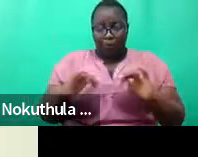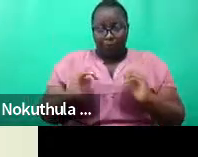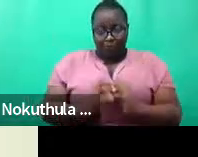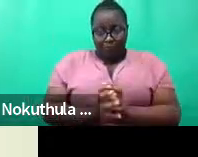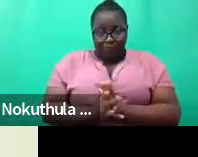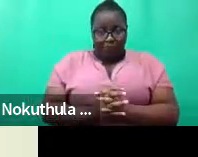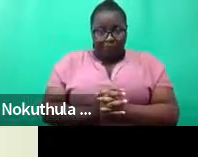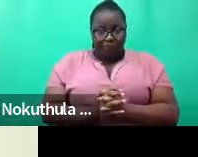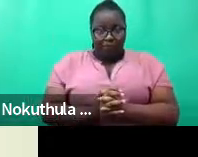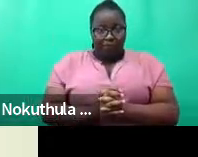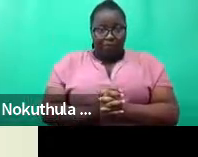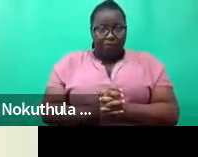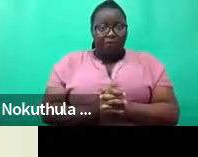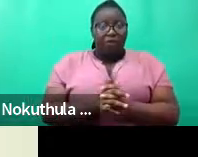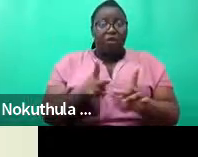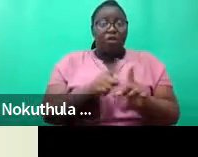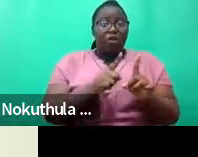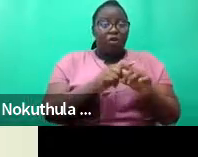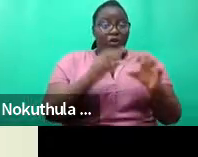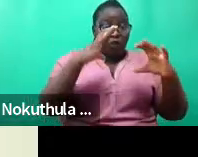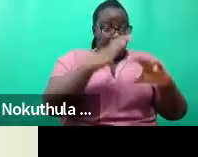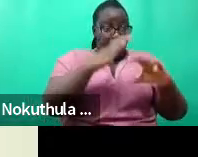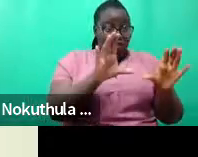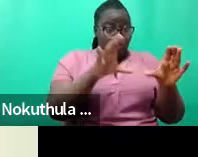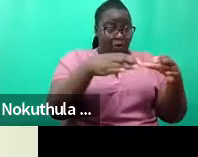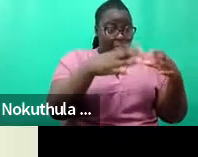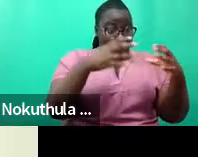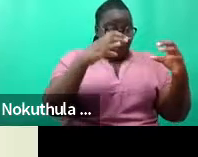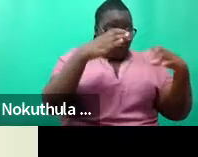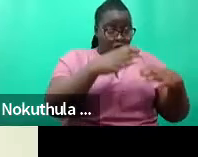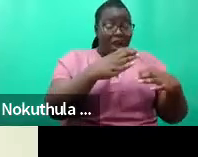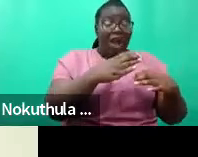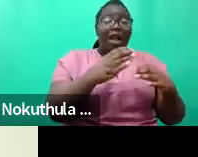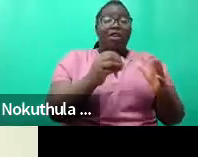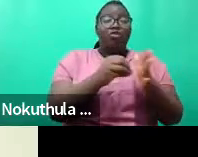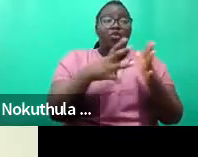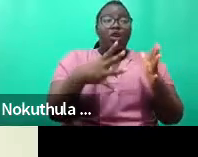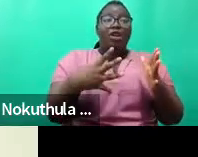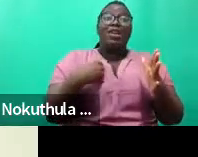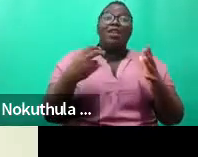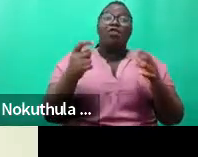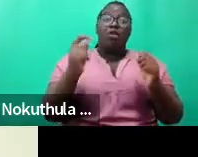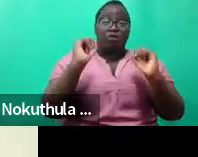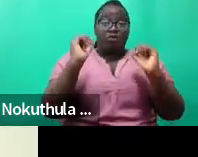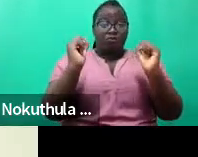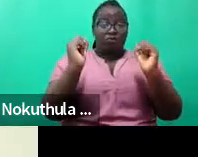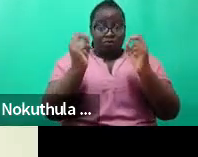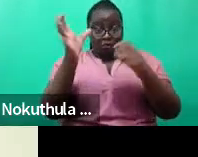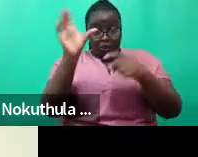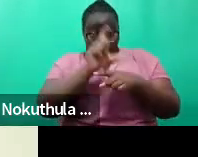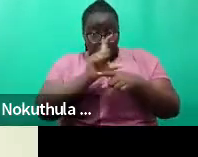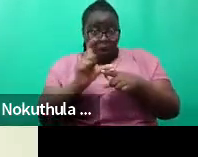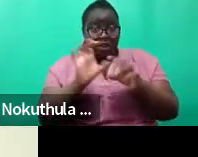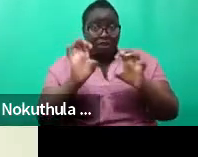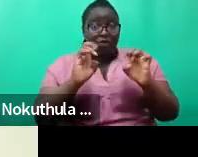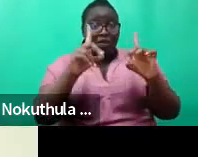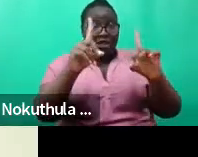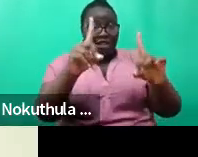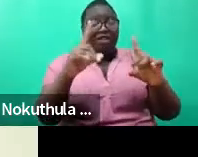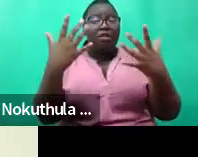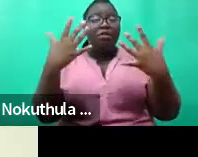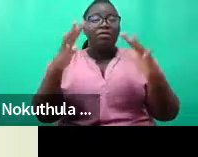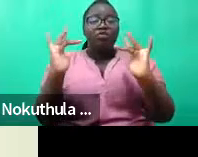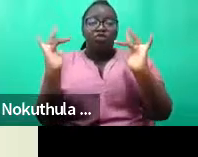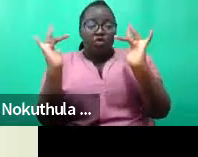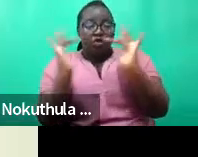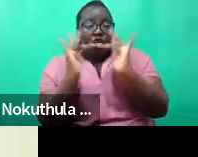Two sex-inclusive focus group discussions with first year Lesotho College of Education students were conducted